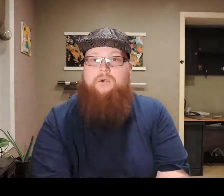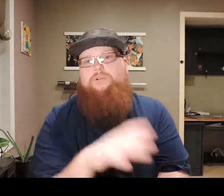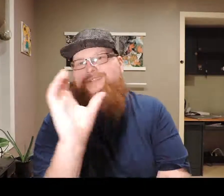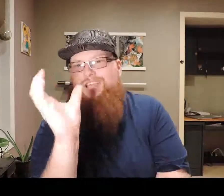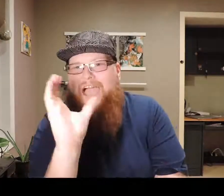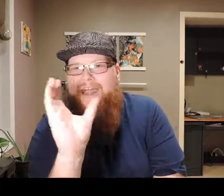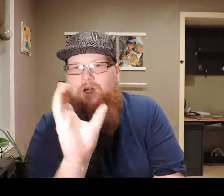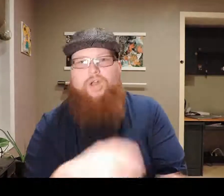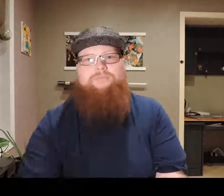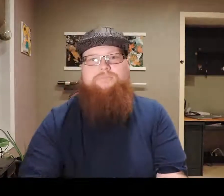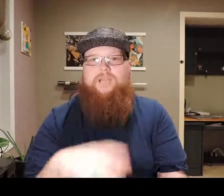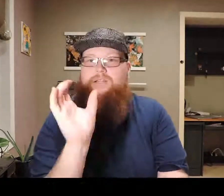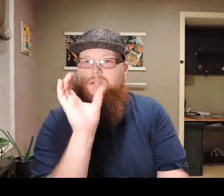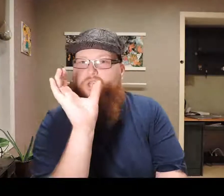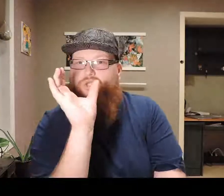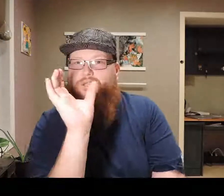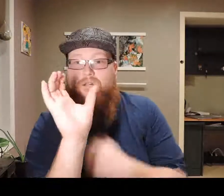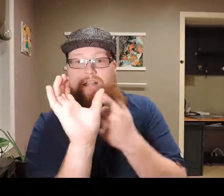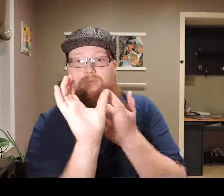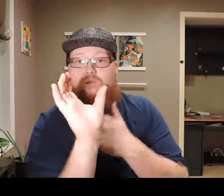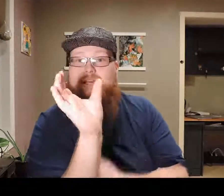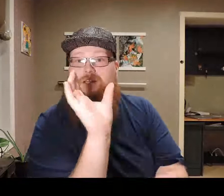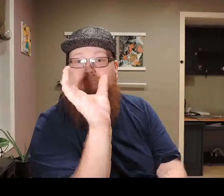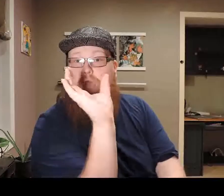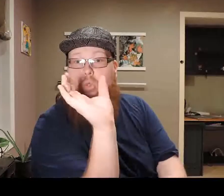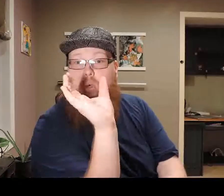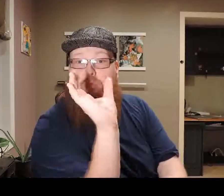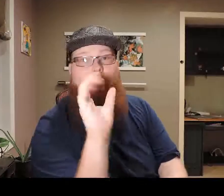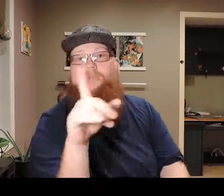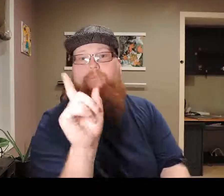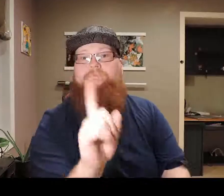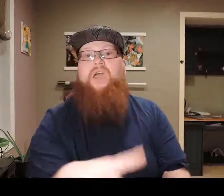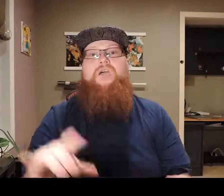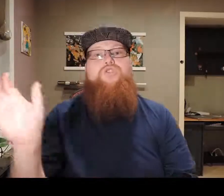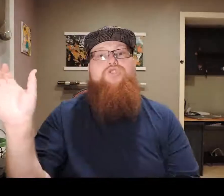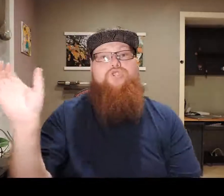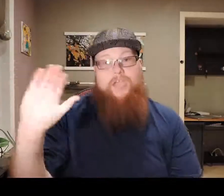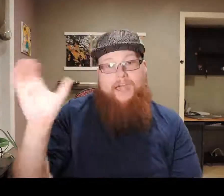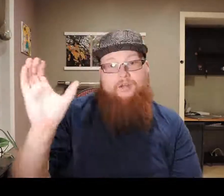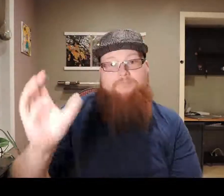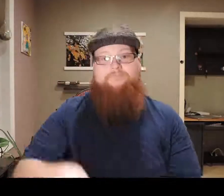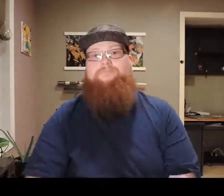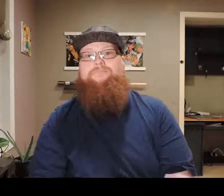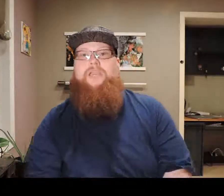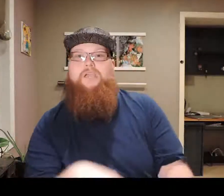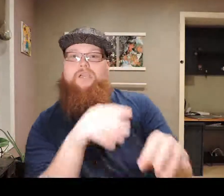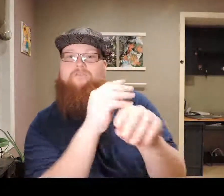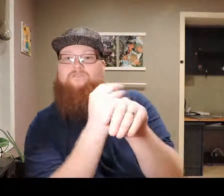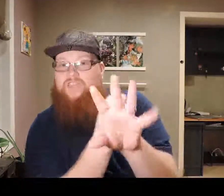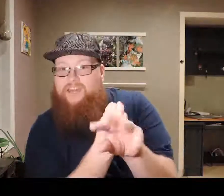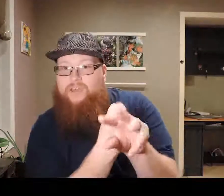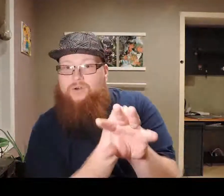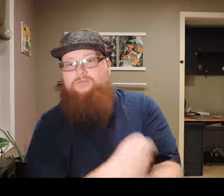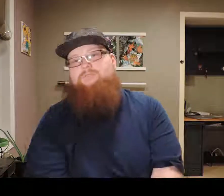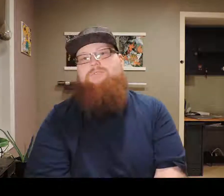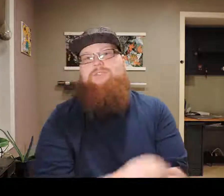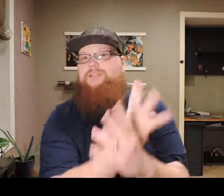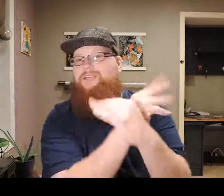Or channel. This looks like I'm drinking something. No. Channel. Video.